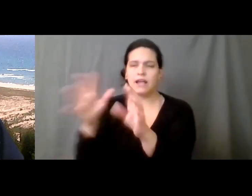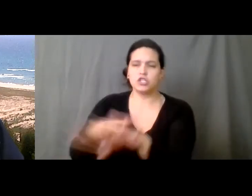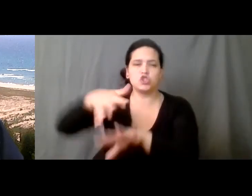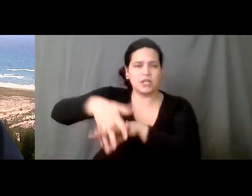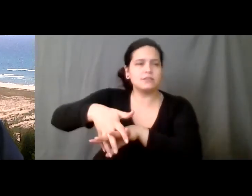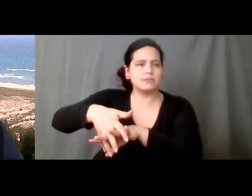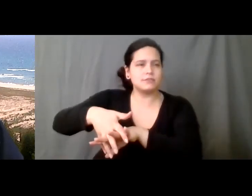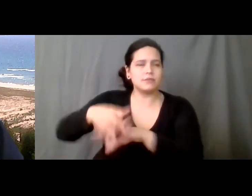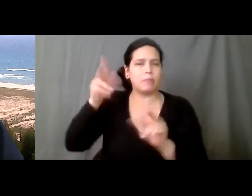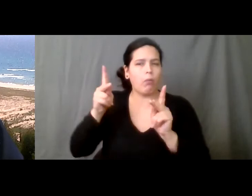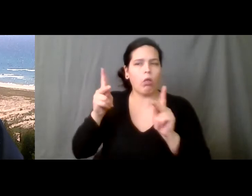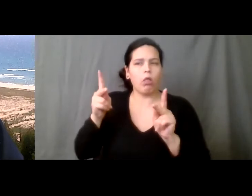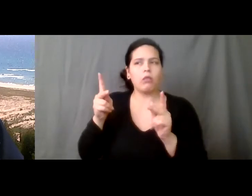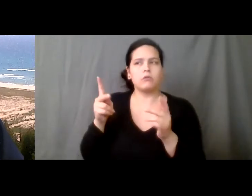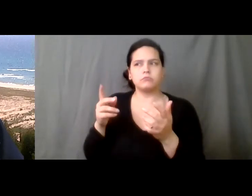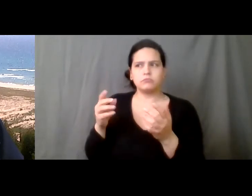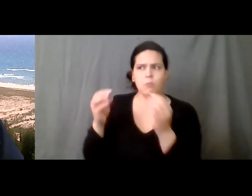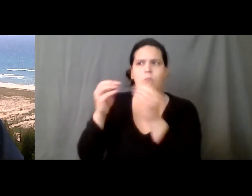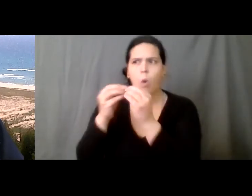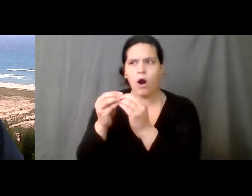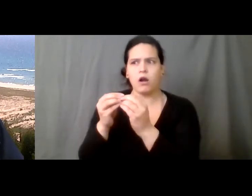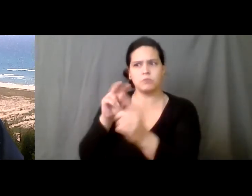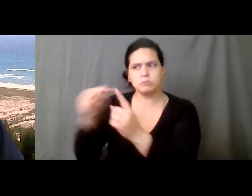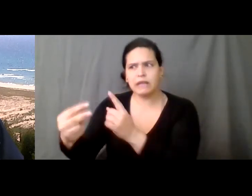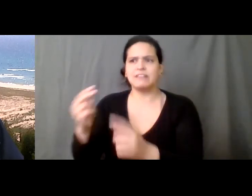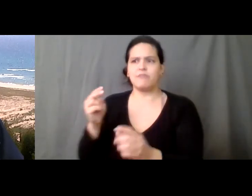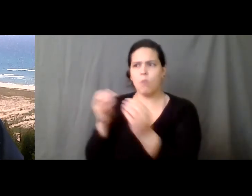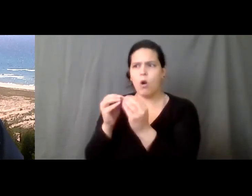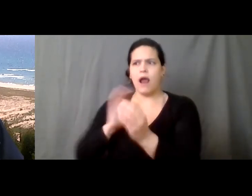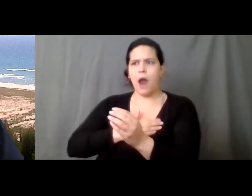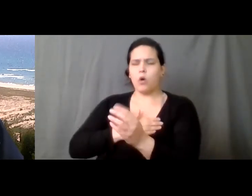And for the first time in history, Henry Lickers,